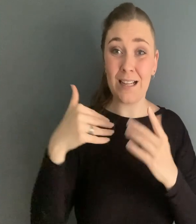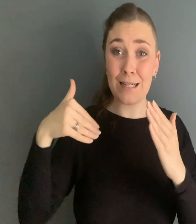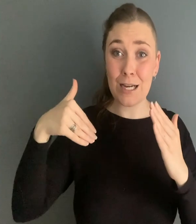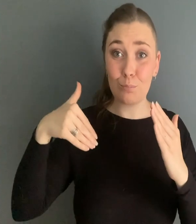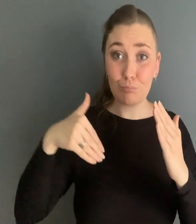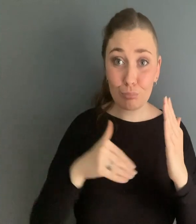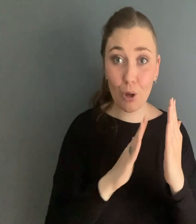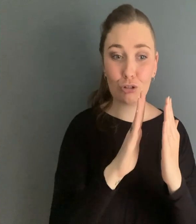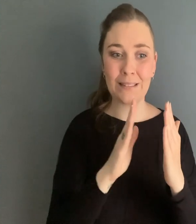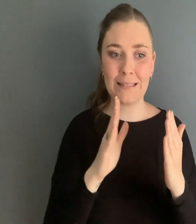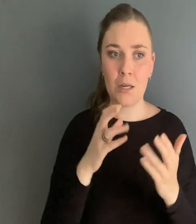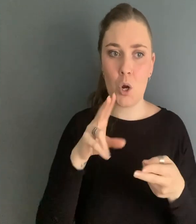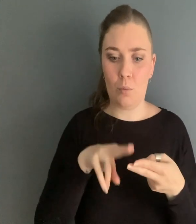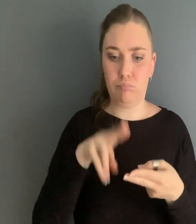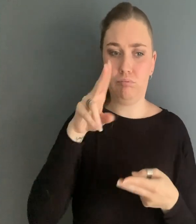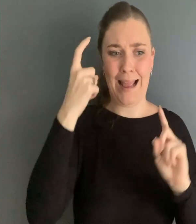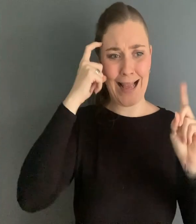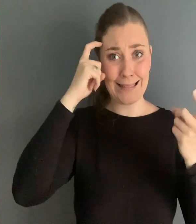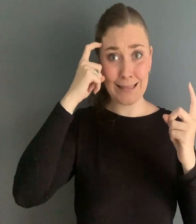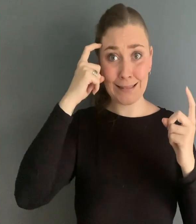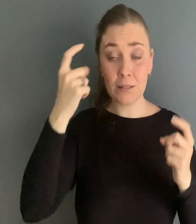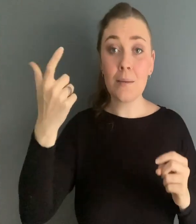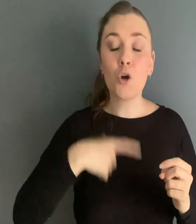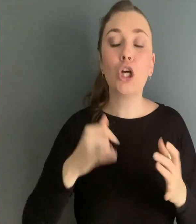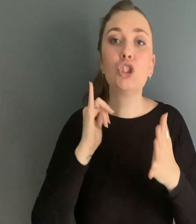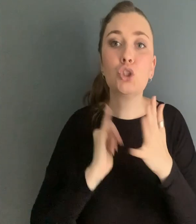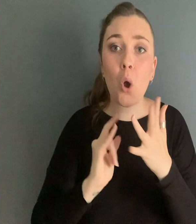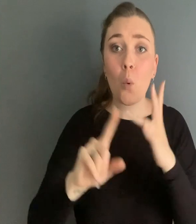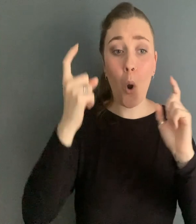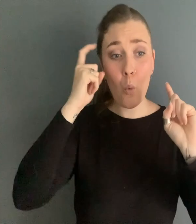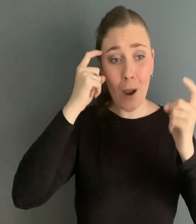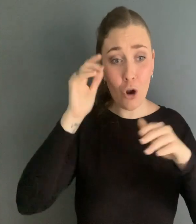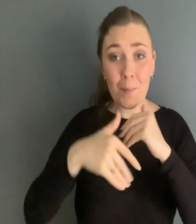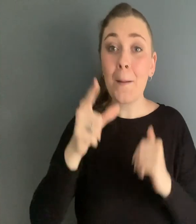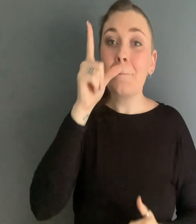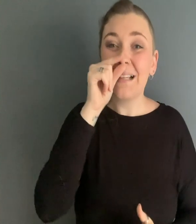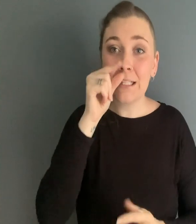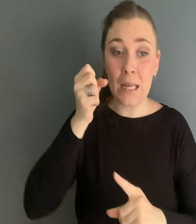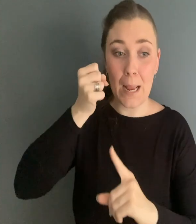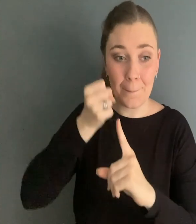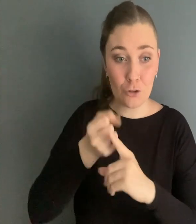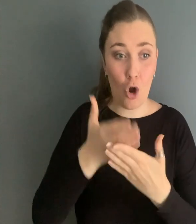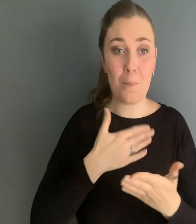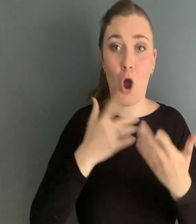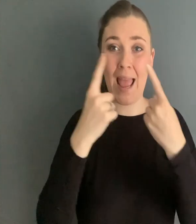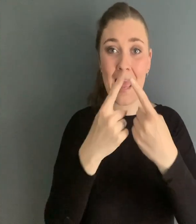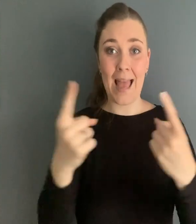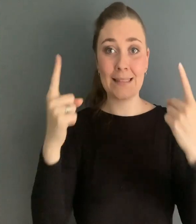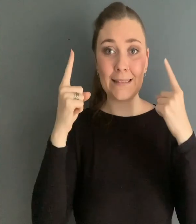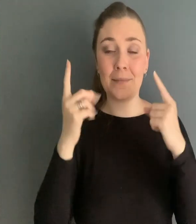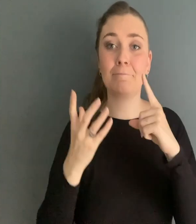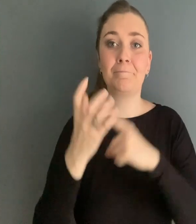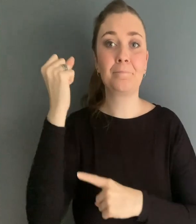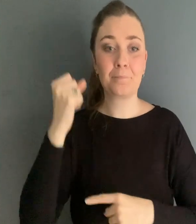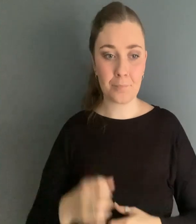increased my anxiety, because I was so worried about the potential impact on my academic